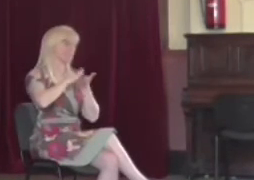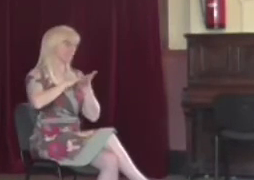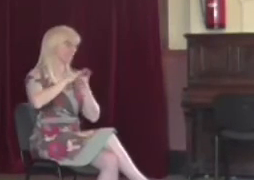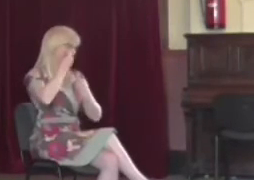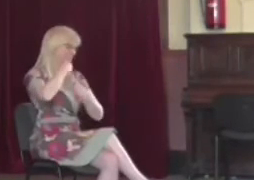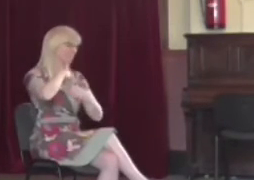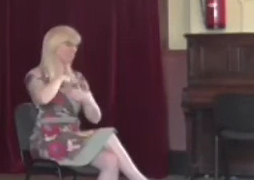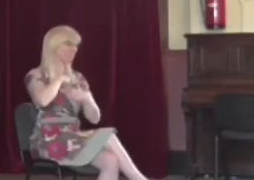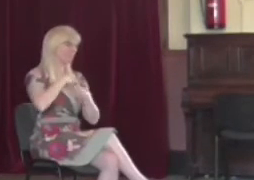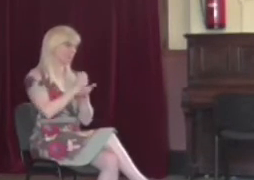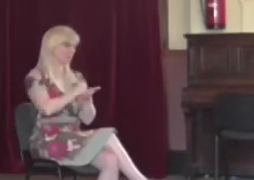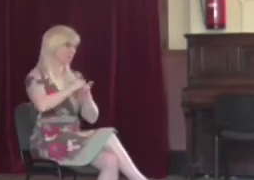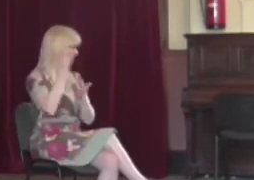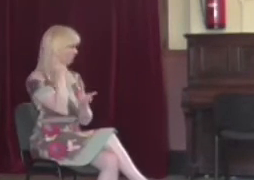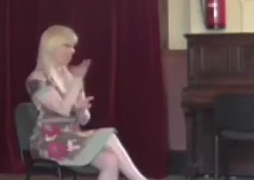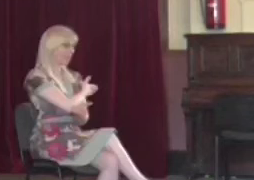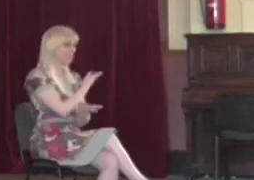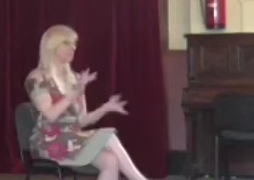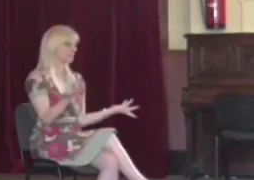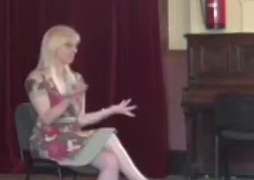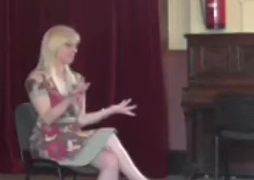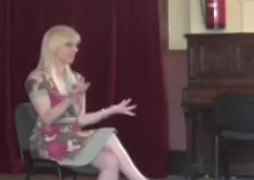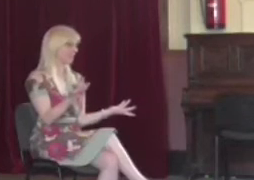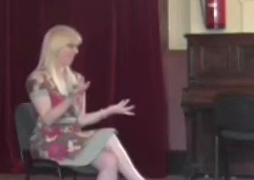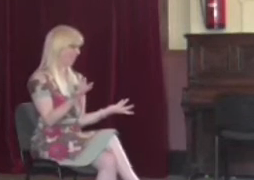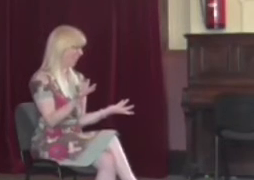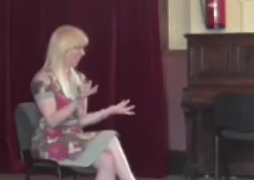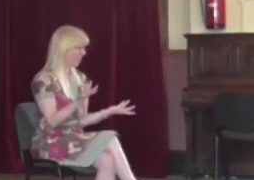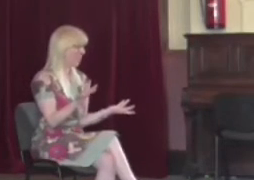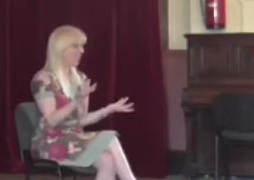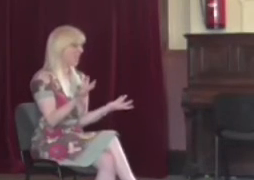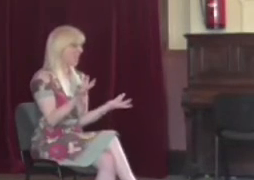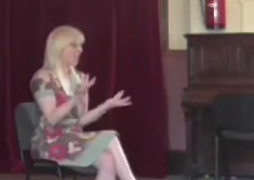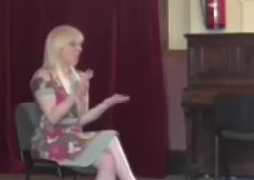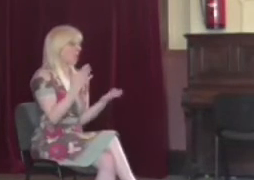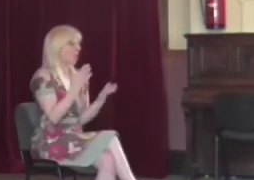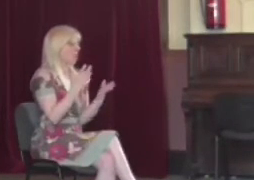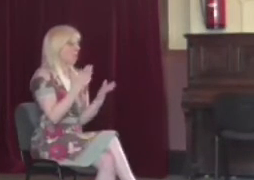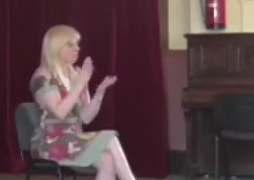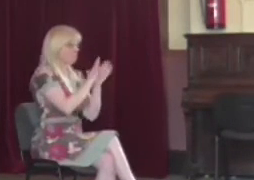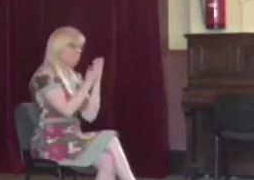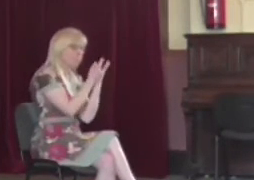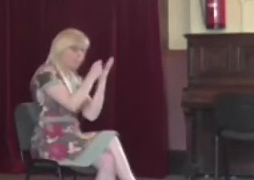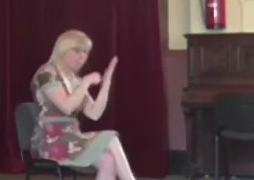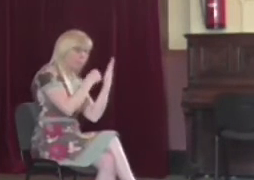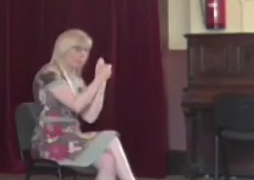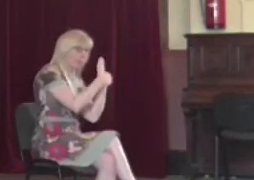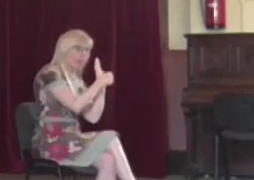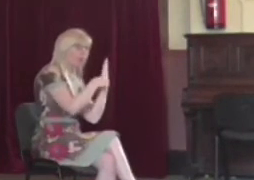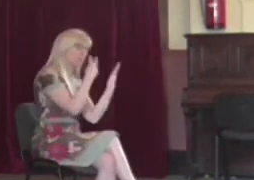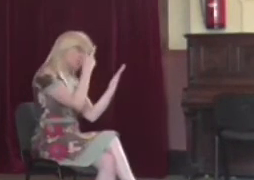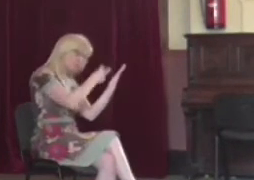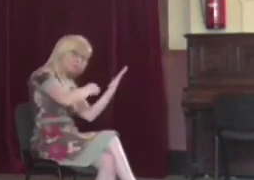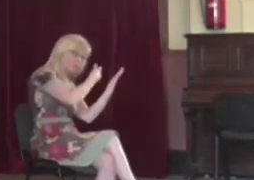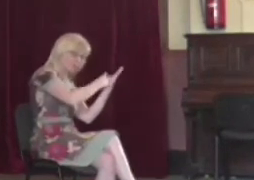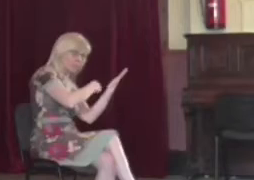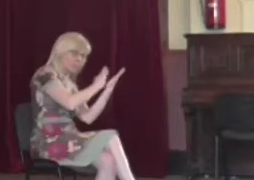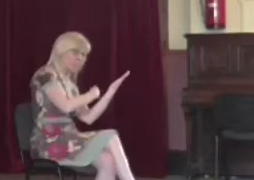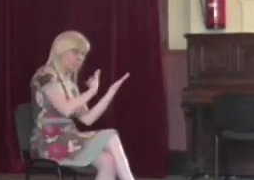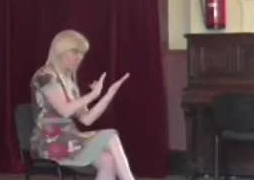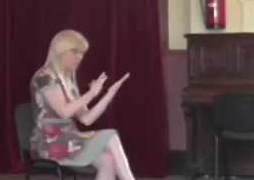But to start a Bible study in the Catholic school, you had to kind of get it worded right, and you had to sell it right as well.